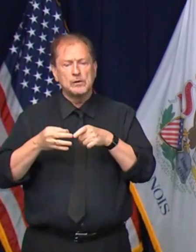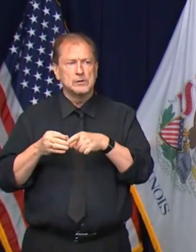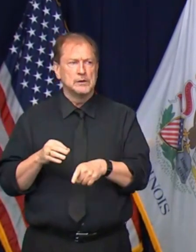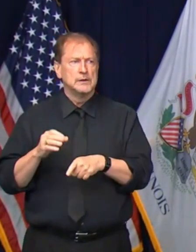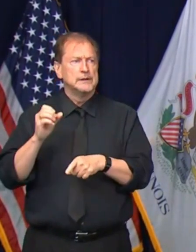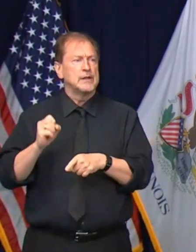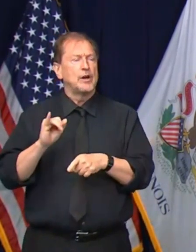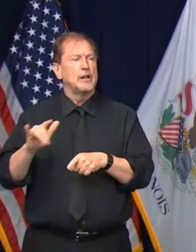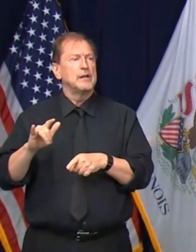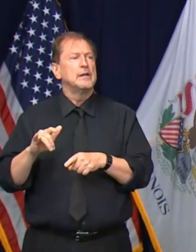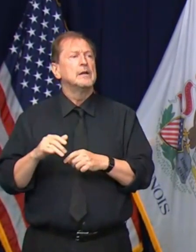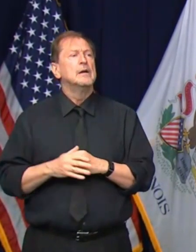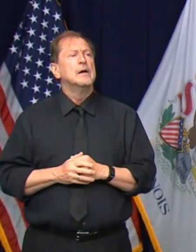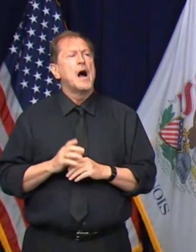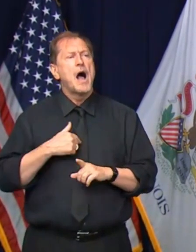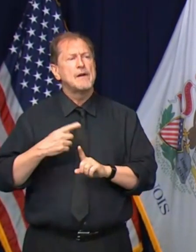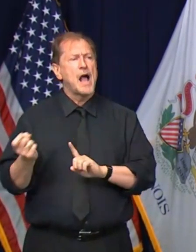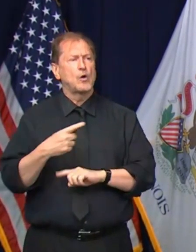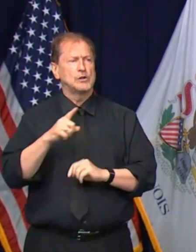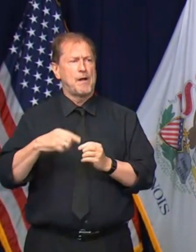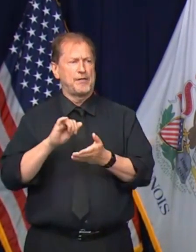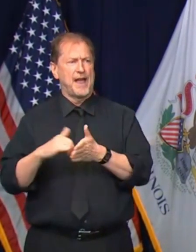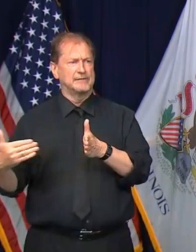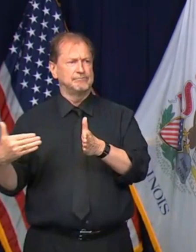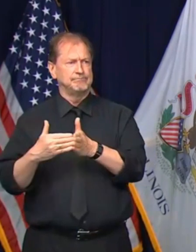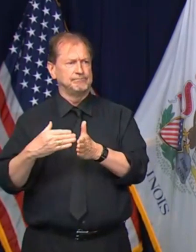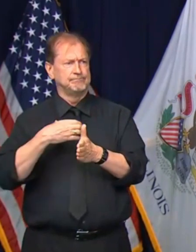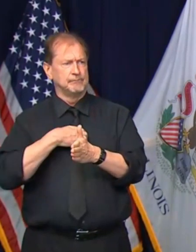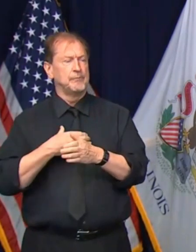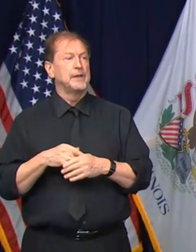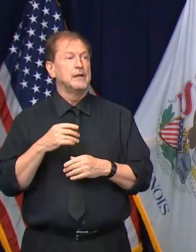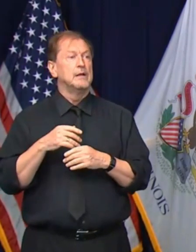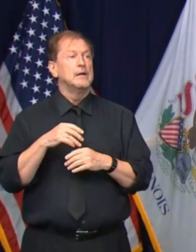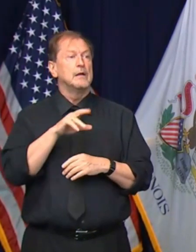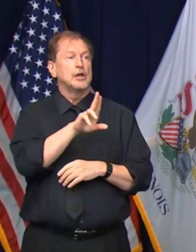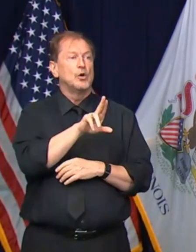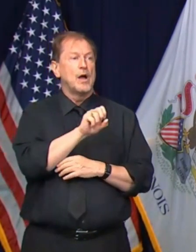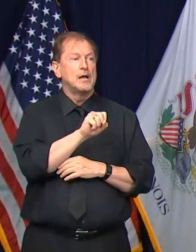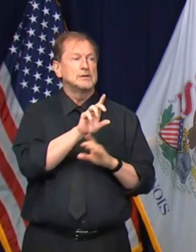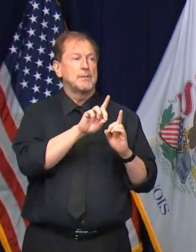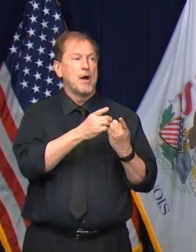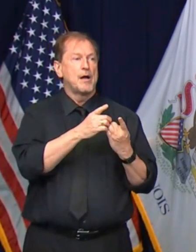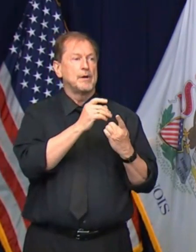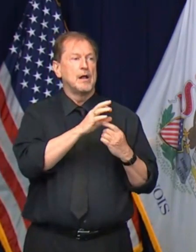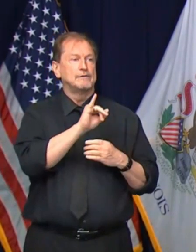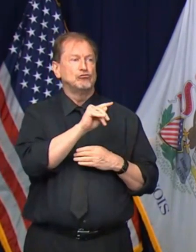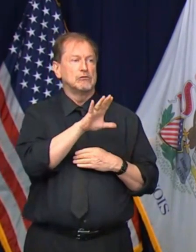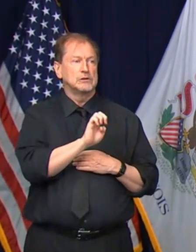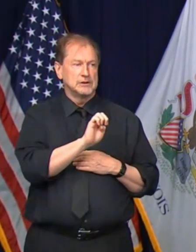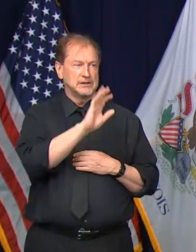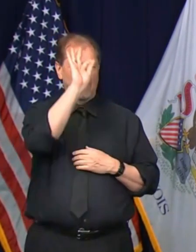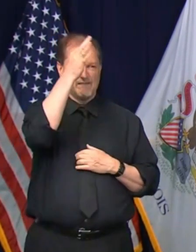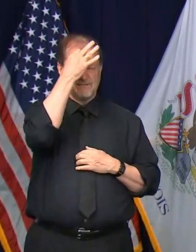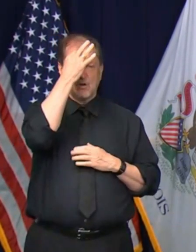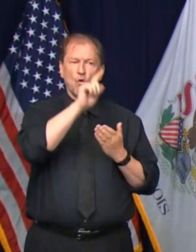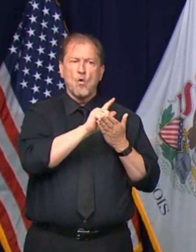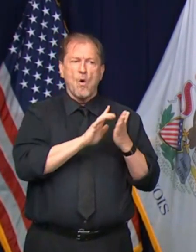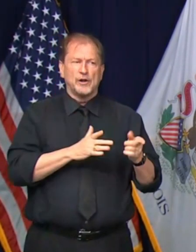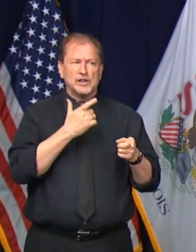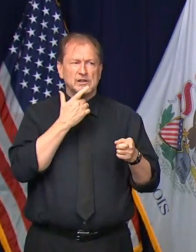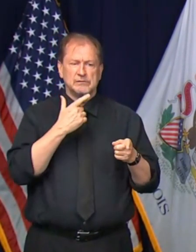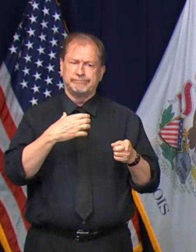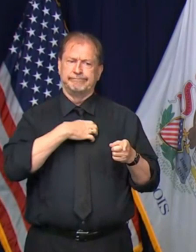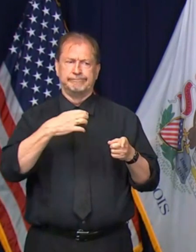Mike Flannery just asked the U.S. Department of Justice, saying the stay-at-home order exceeded your legal power under state law, and